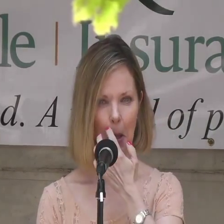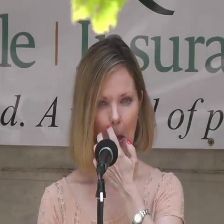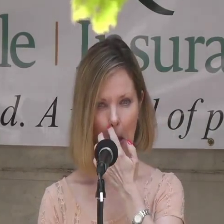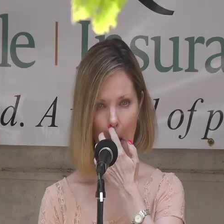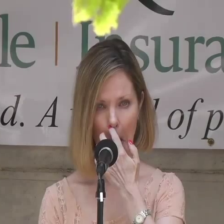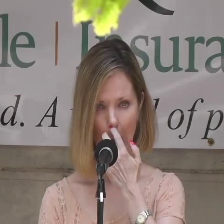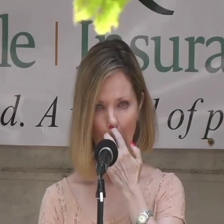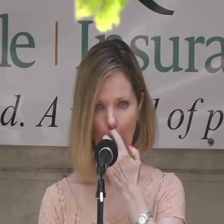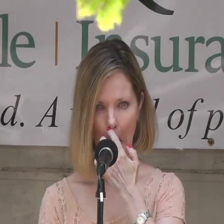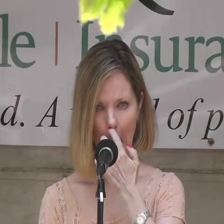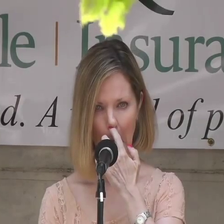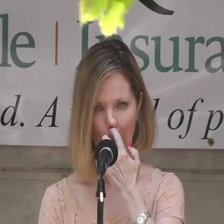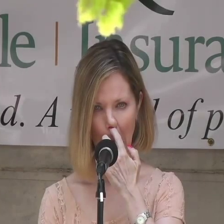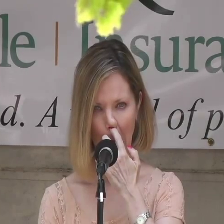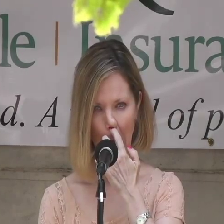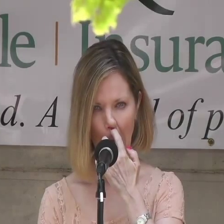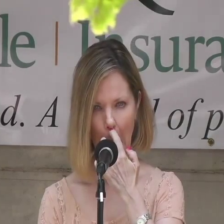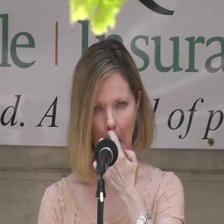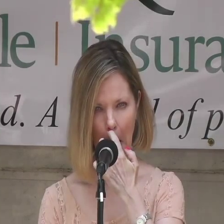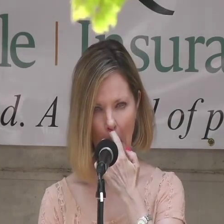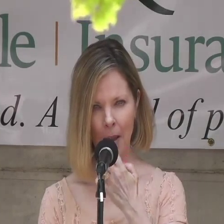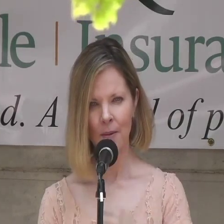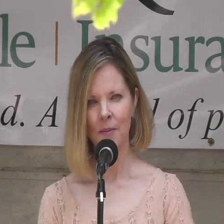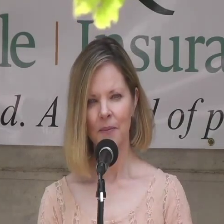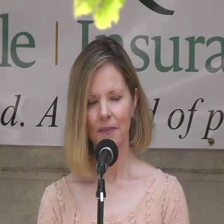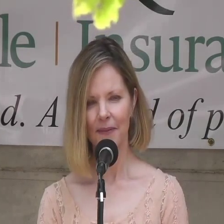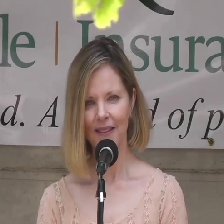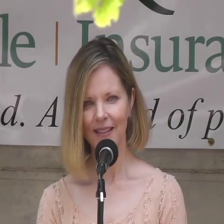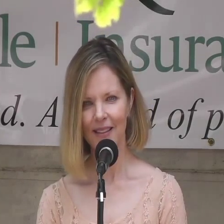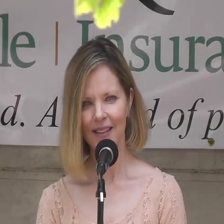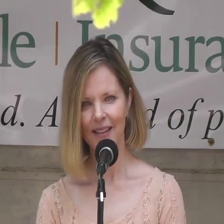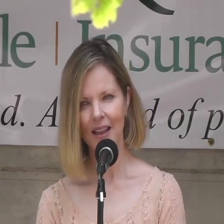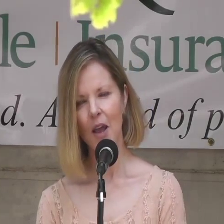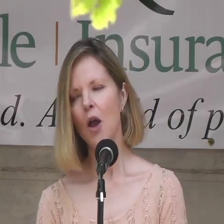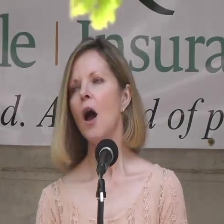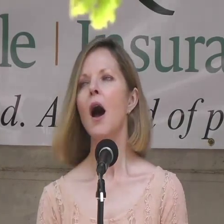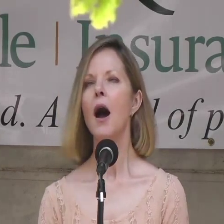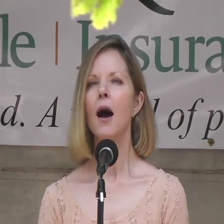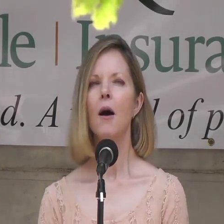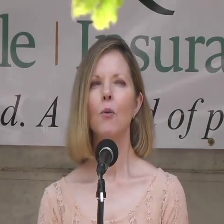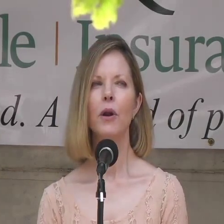What is your relationship with Melissa Gilbert and the rest of the cast today?